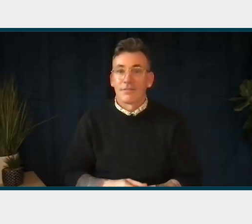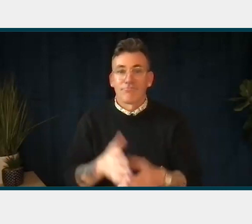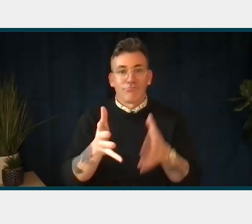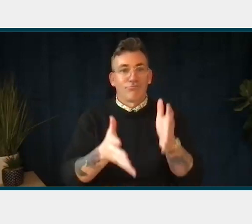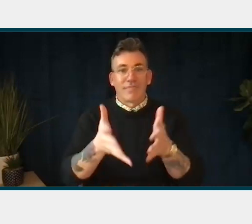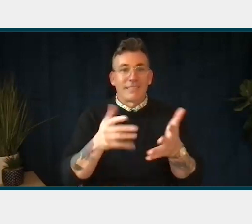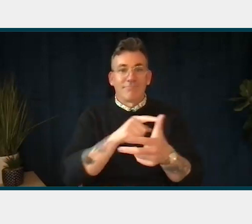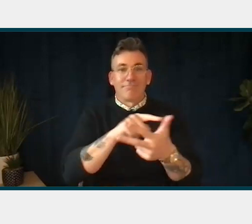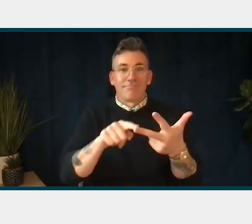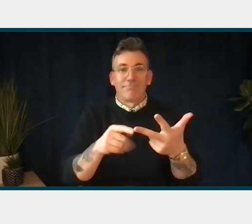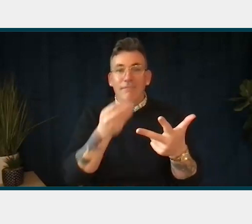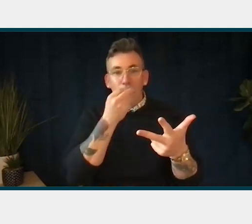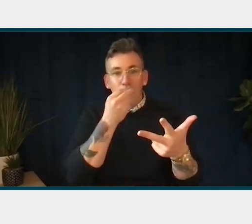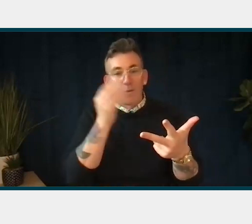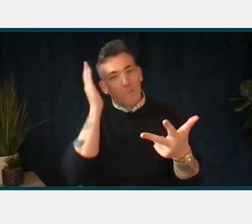car.